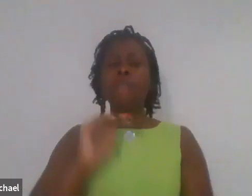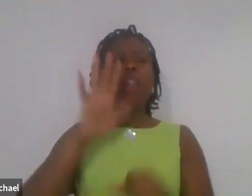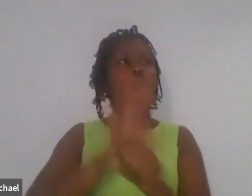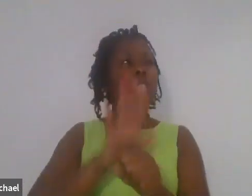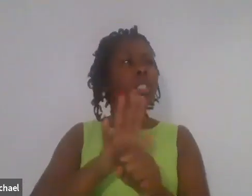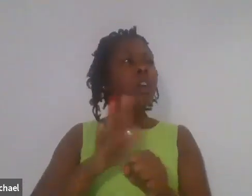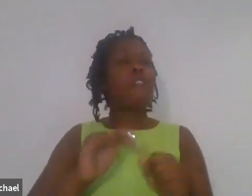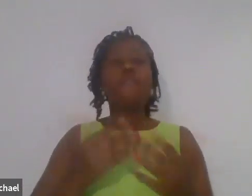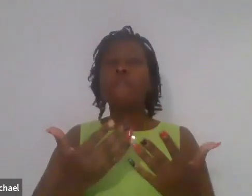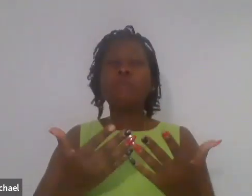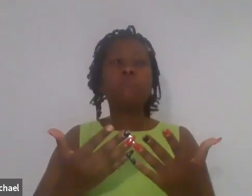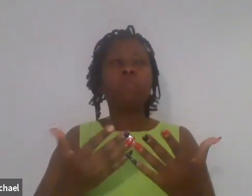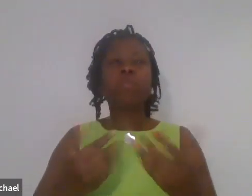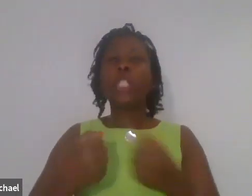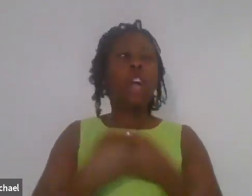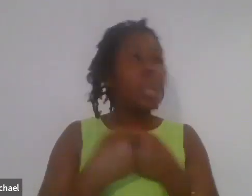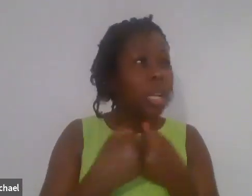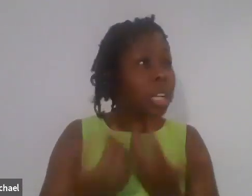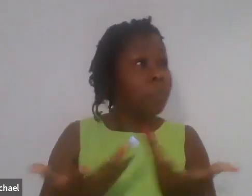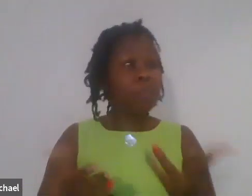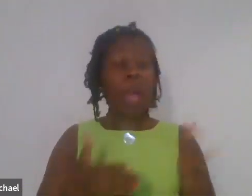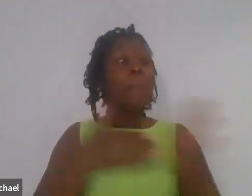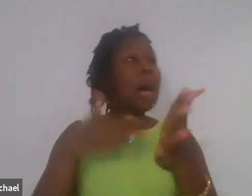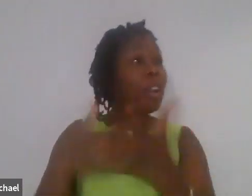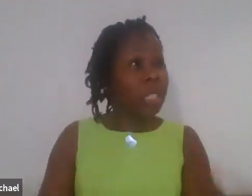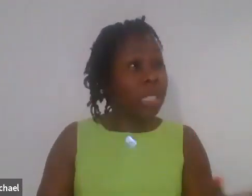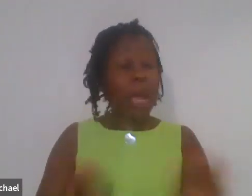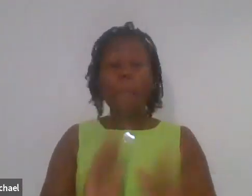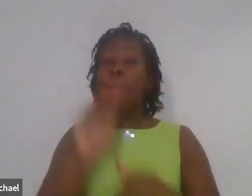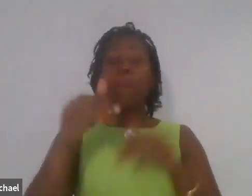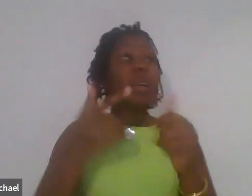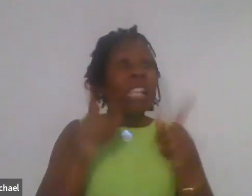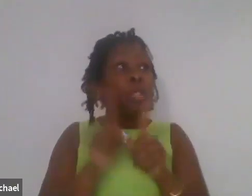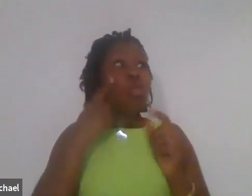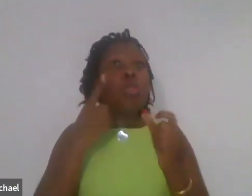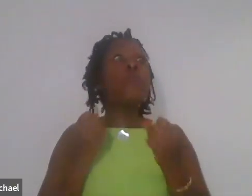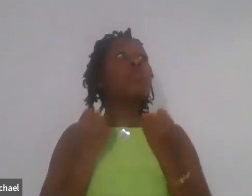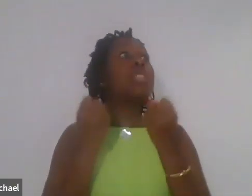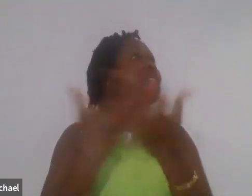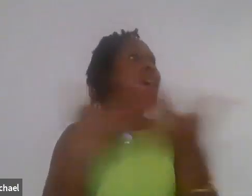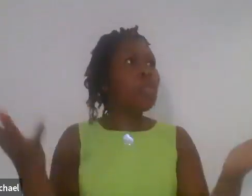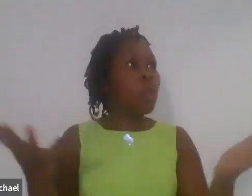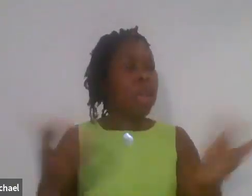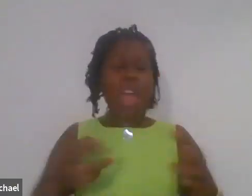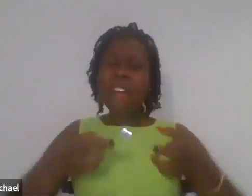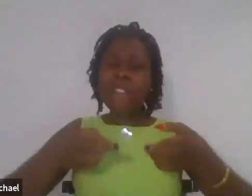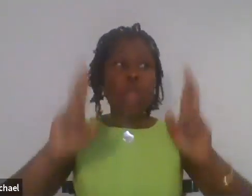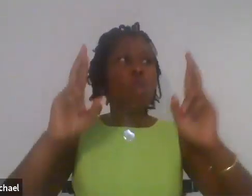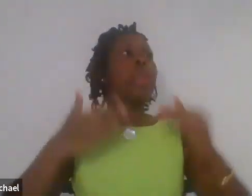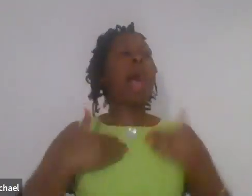that life has a lot of challenges, barriers. As you put Just like you're driving